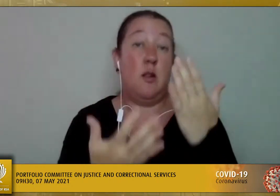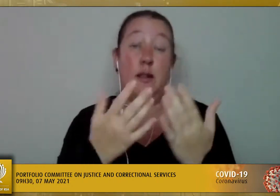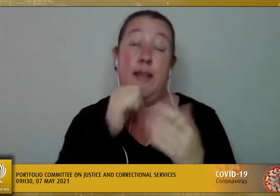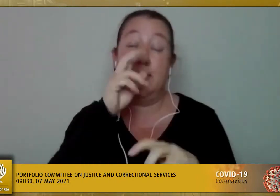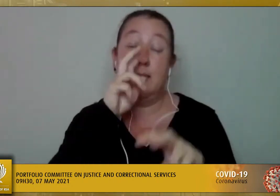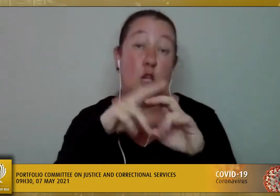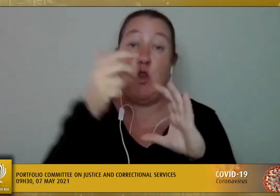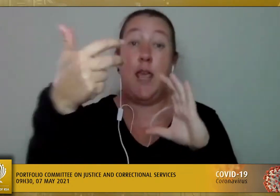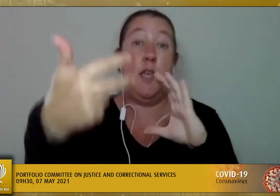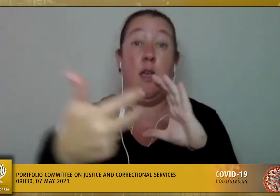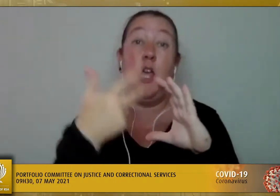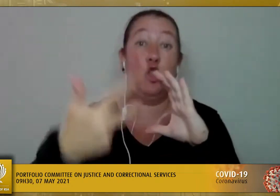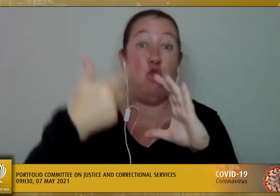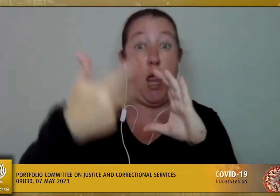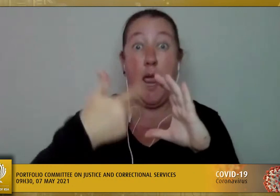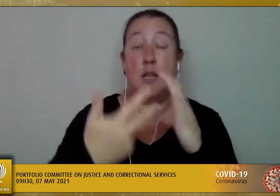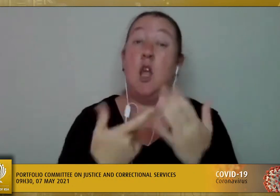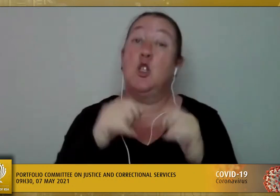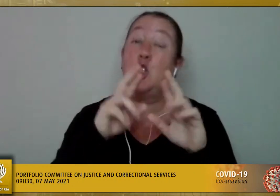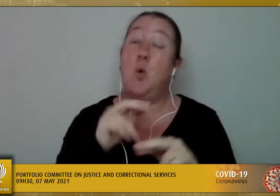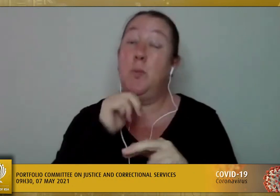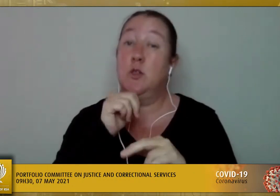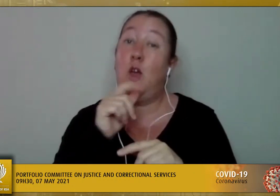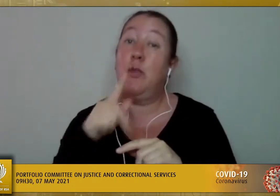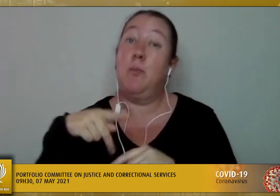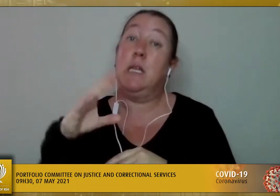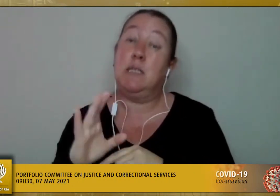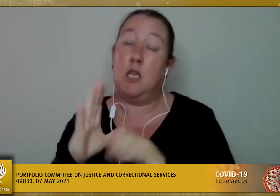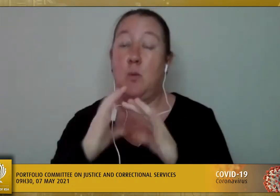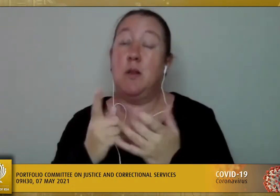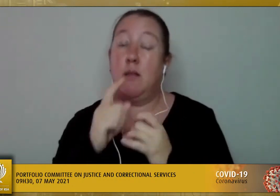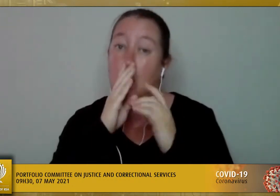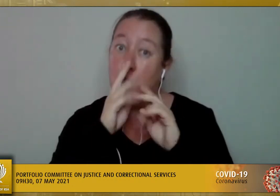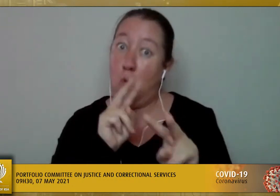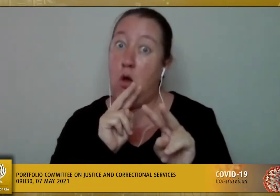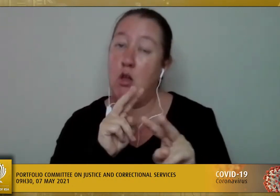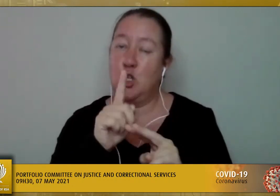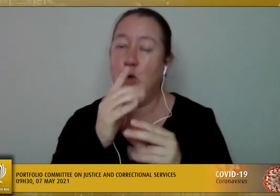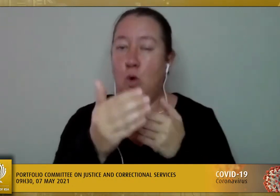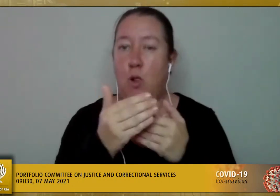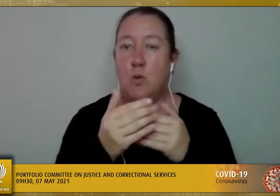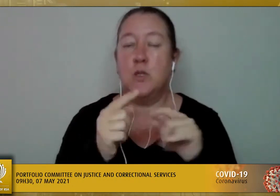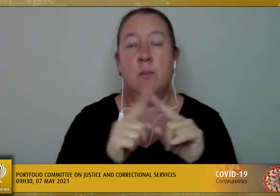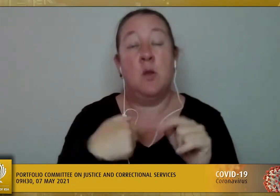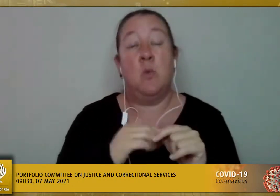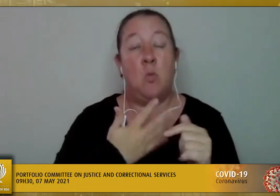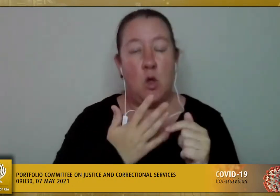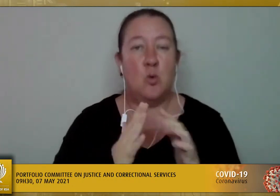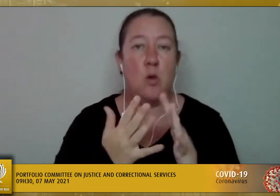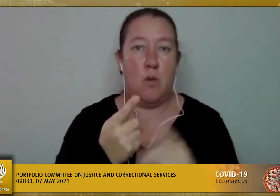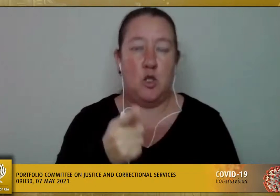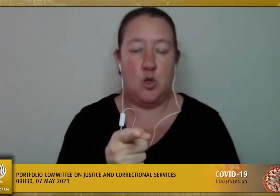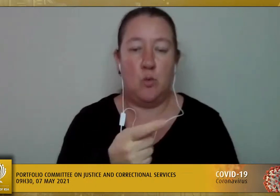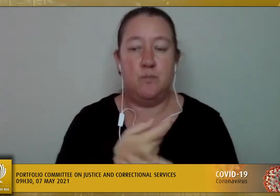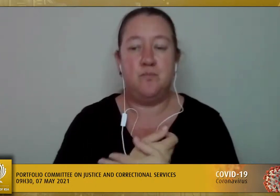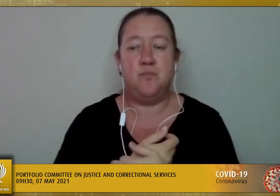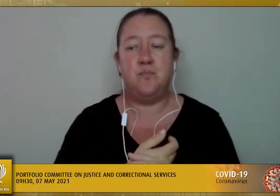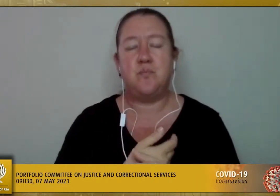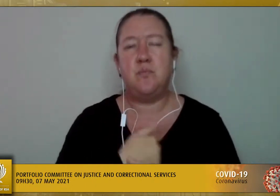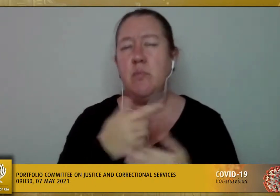let's hope it's not the portfolio committee that is watching you very closely but we do want to commend you I